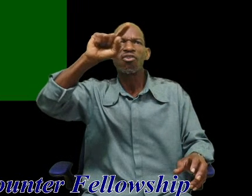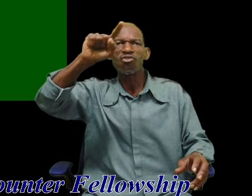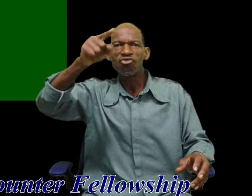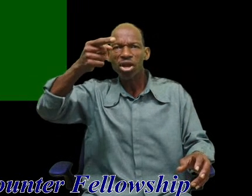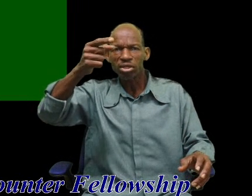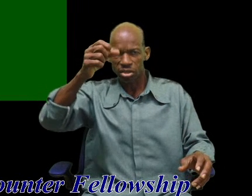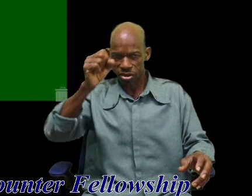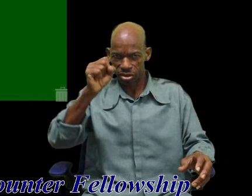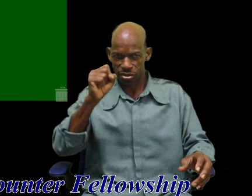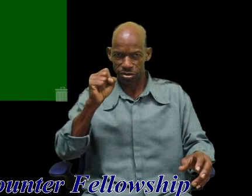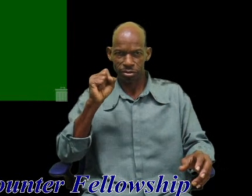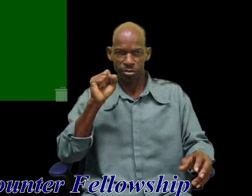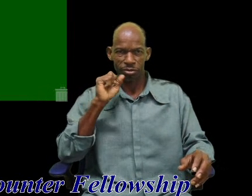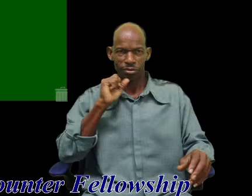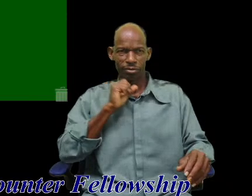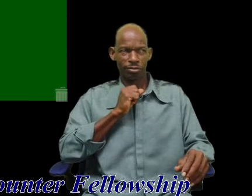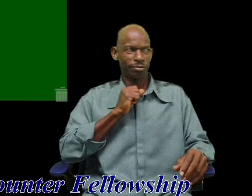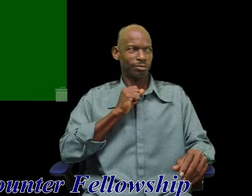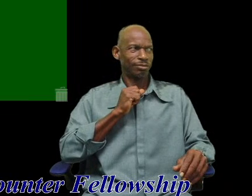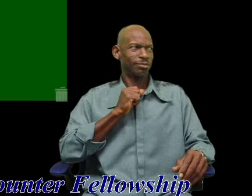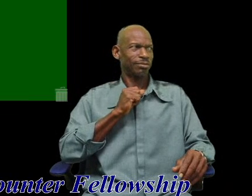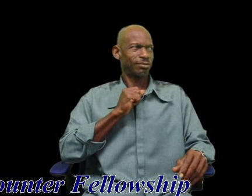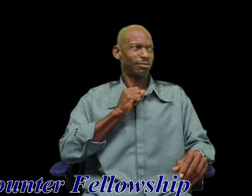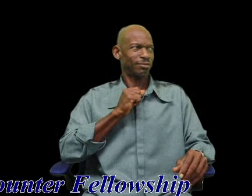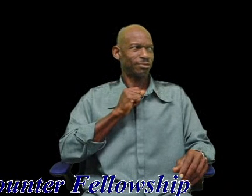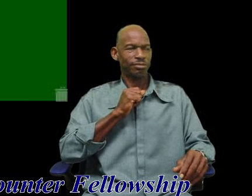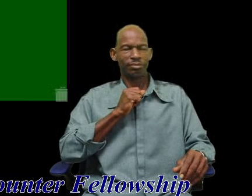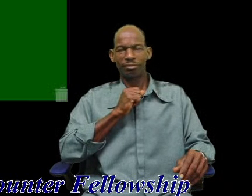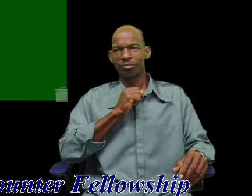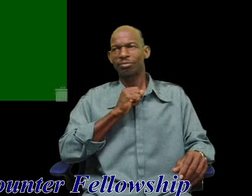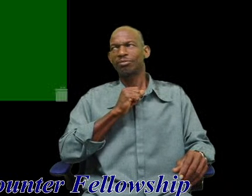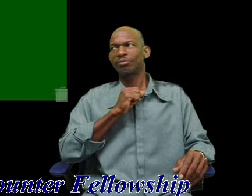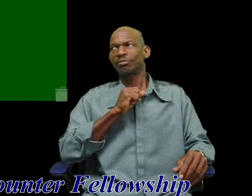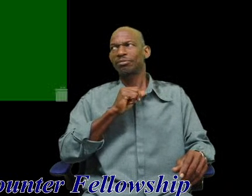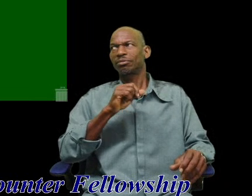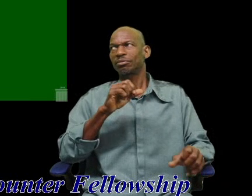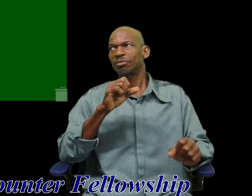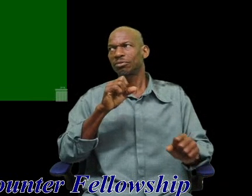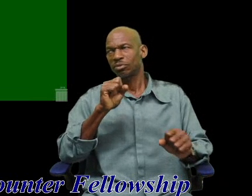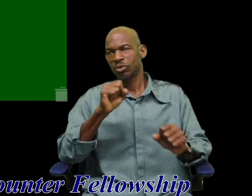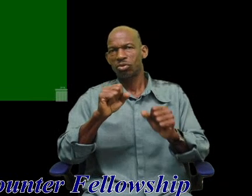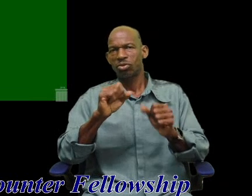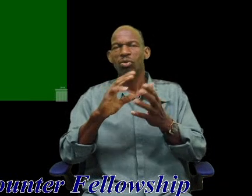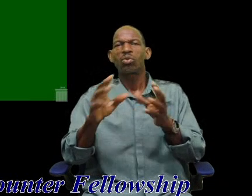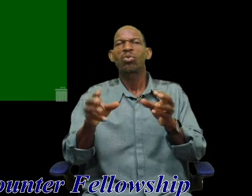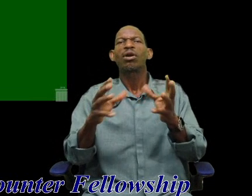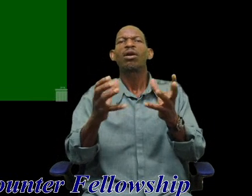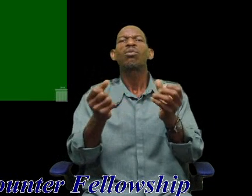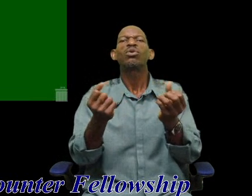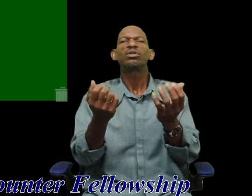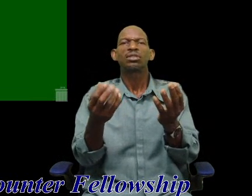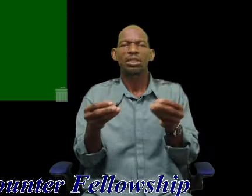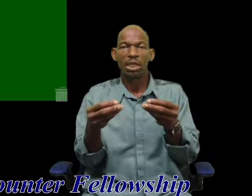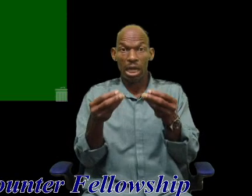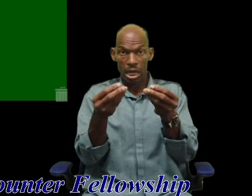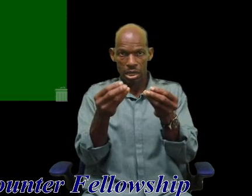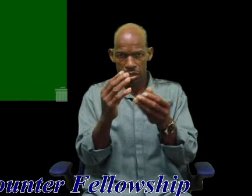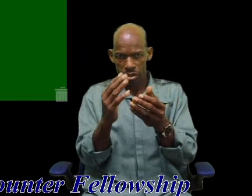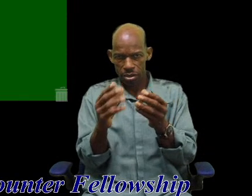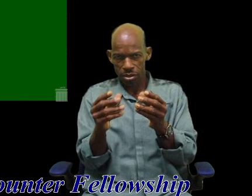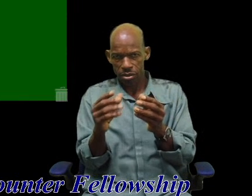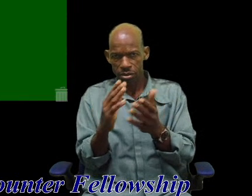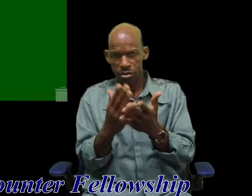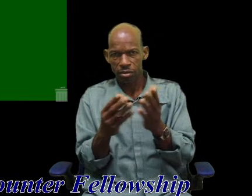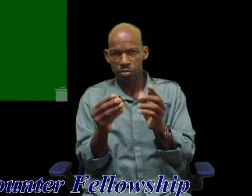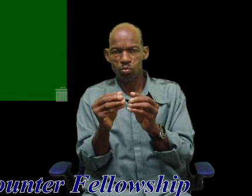words that you need to know as deaf person, or even when being taught in the primary school, and we are looking at